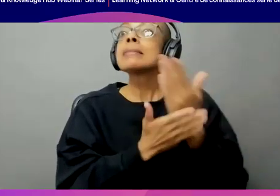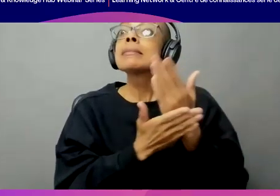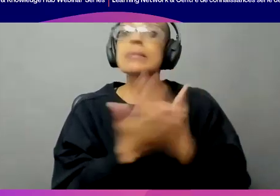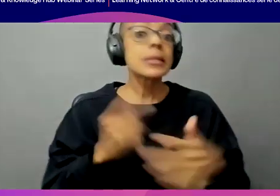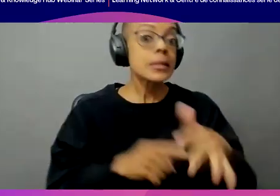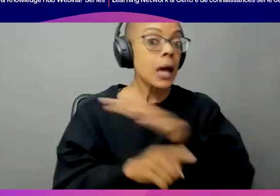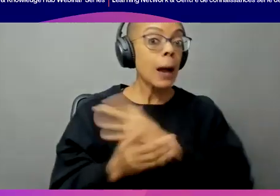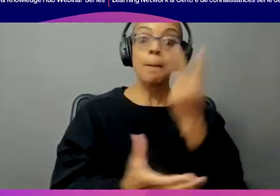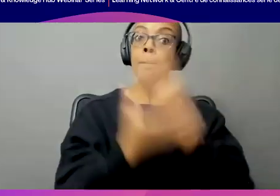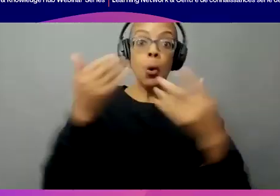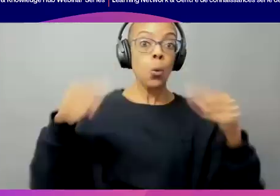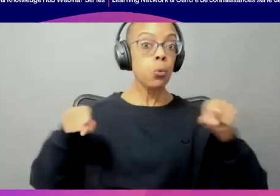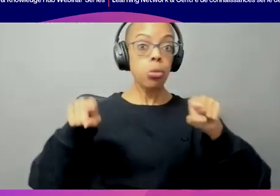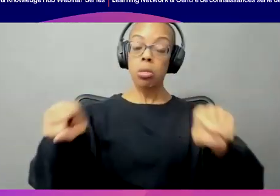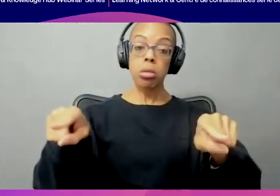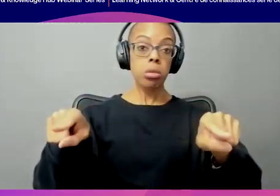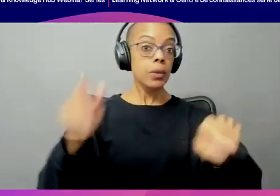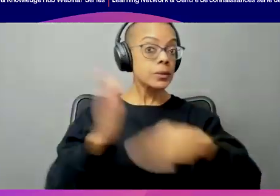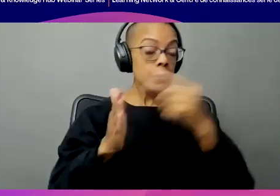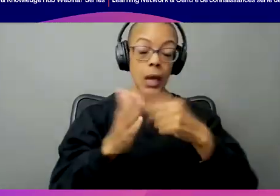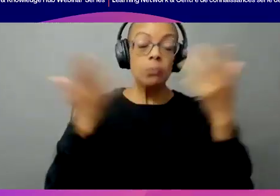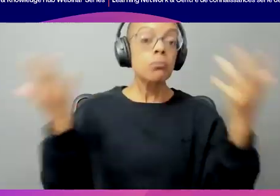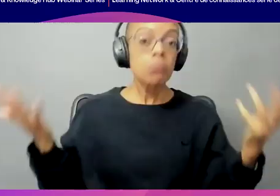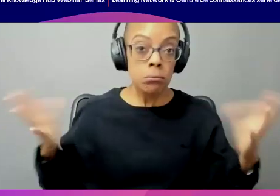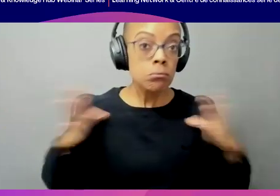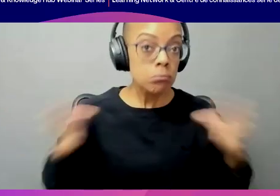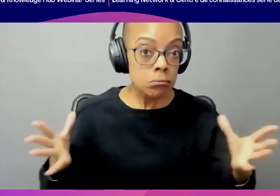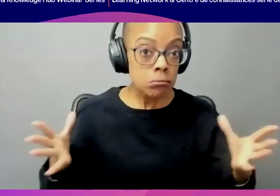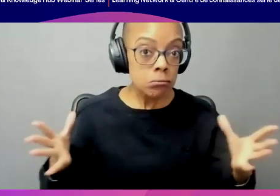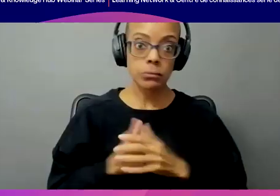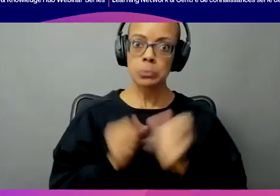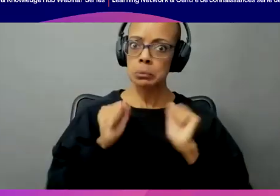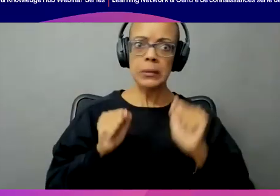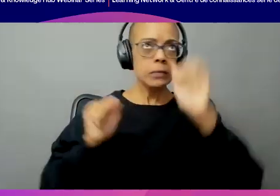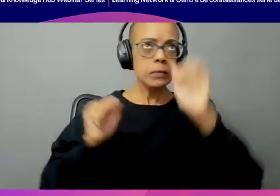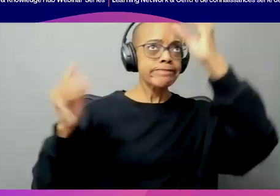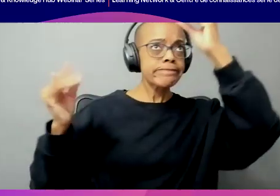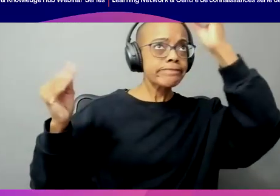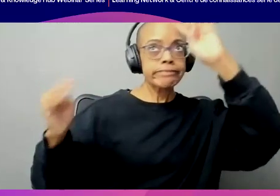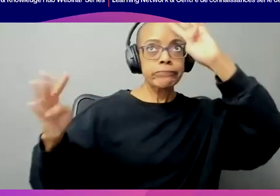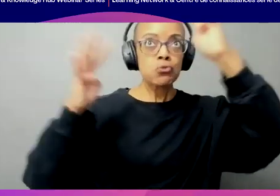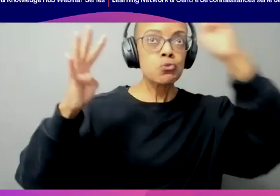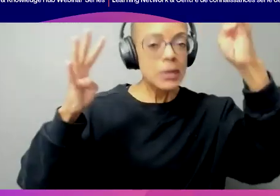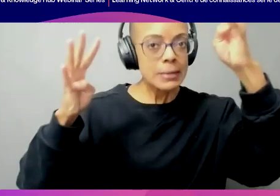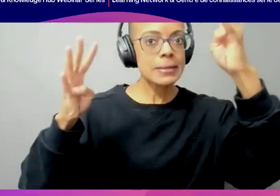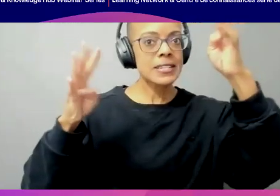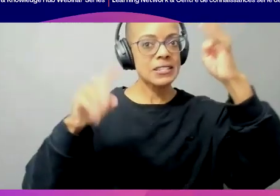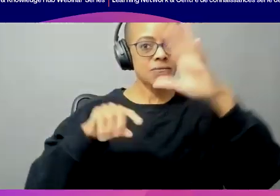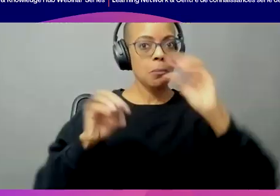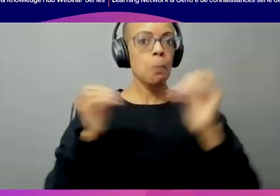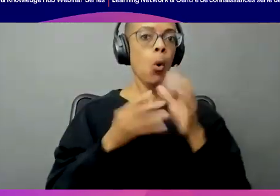and online, and we're offering hybrid. Maybe we can get quite creative about all of that. What I will say